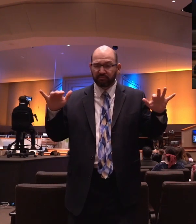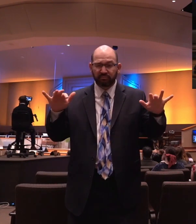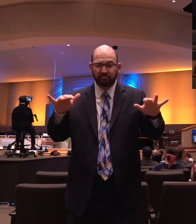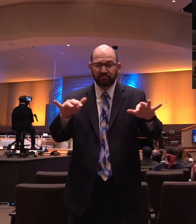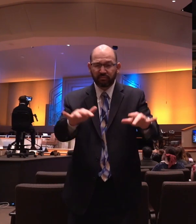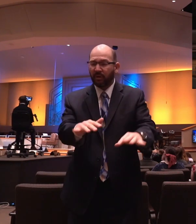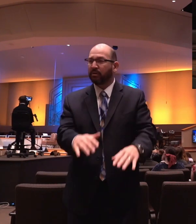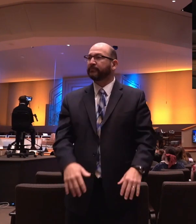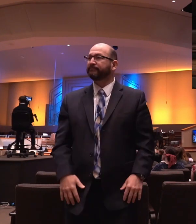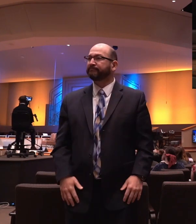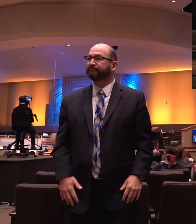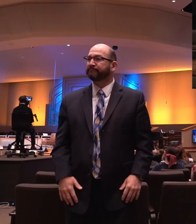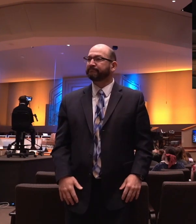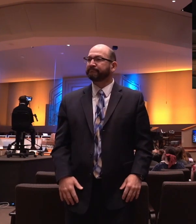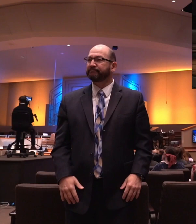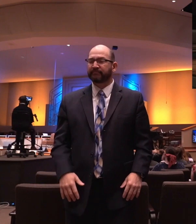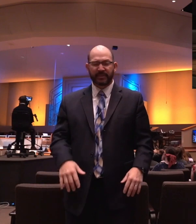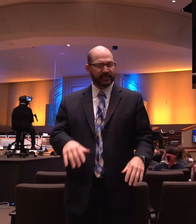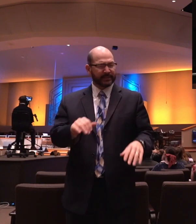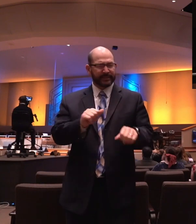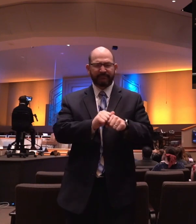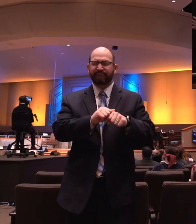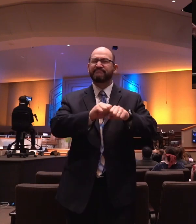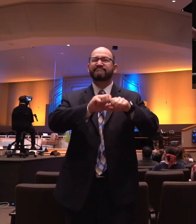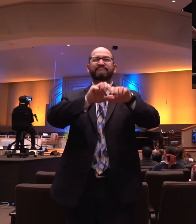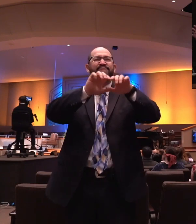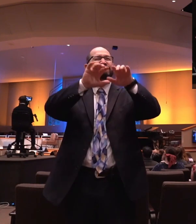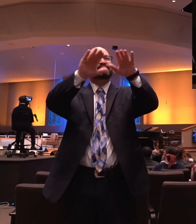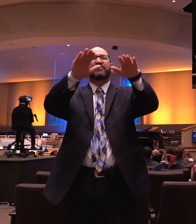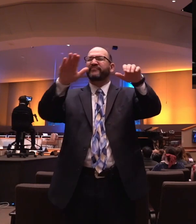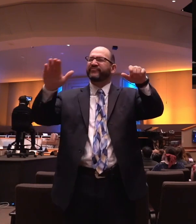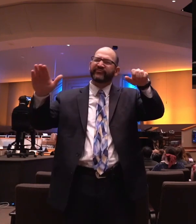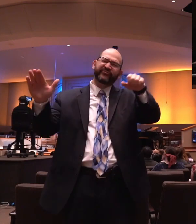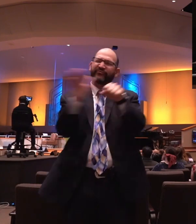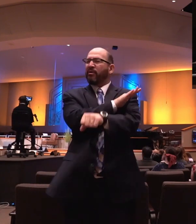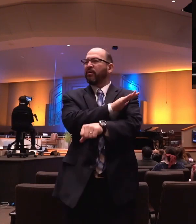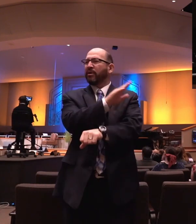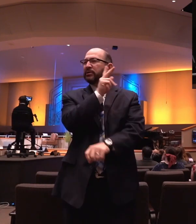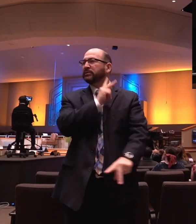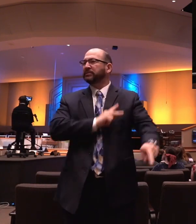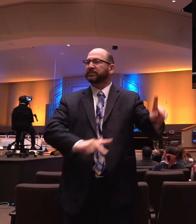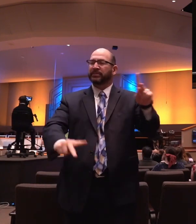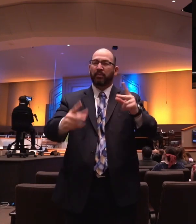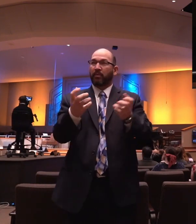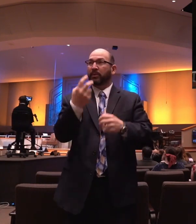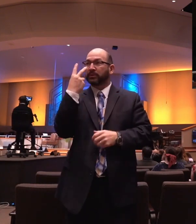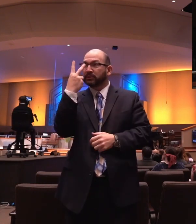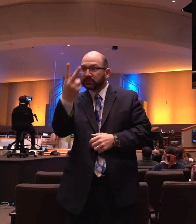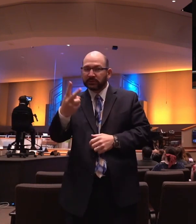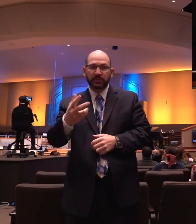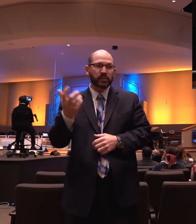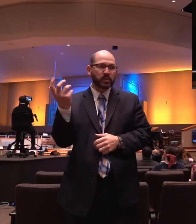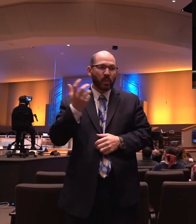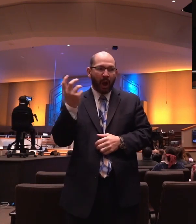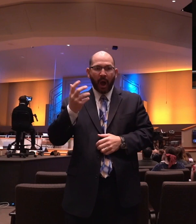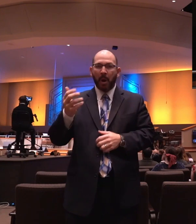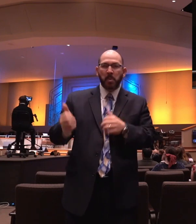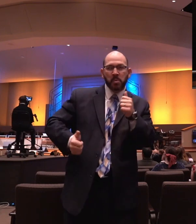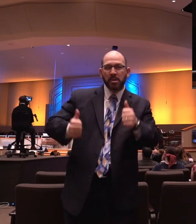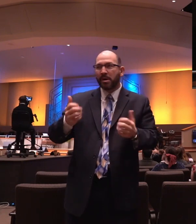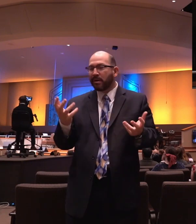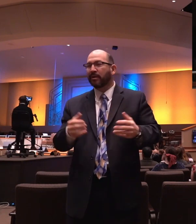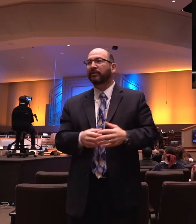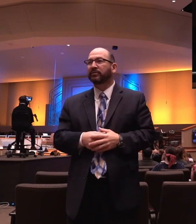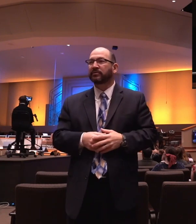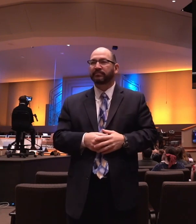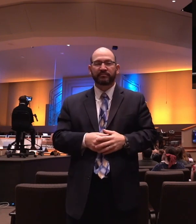showed up. The hillside is covered with people wanting to see the show. And so